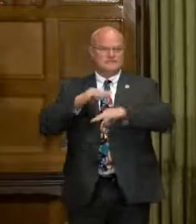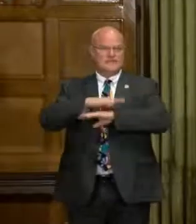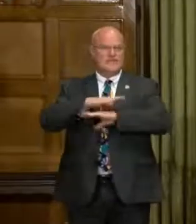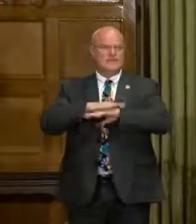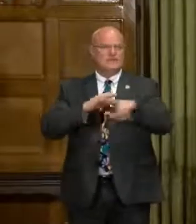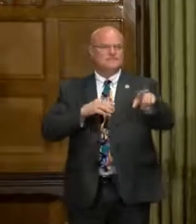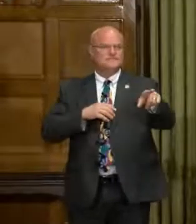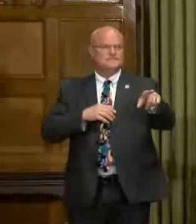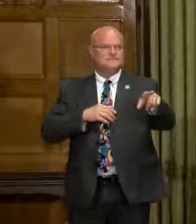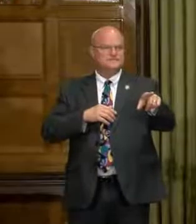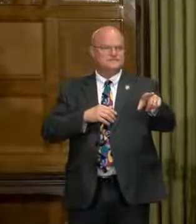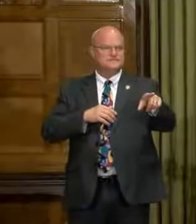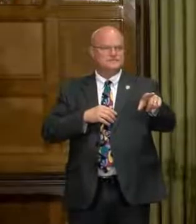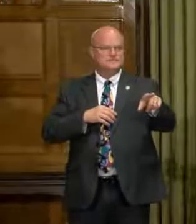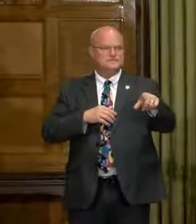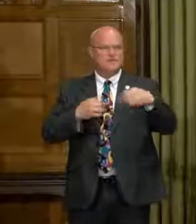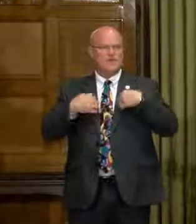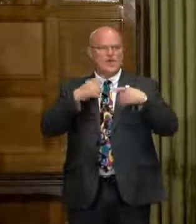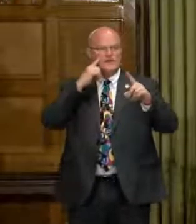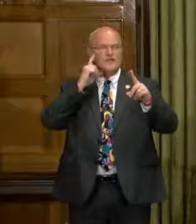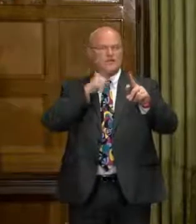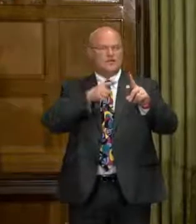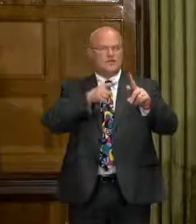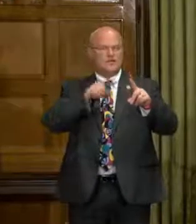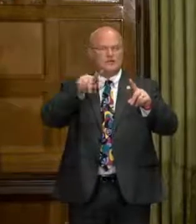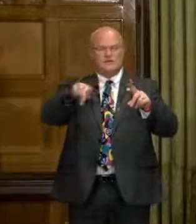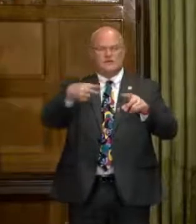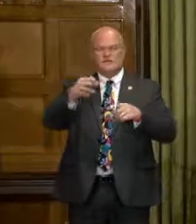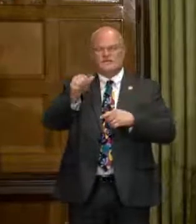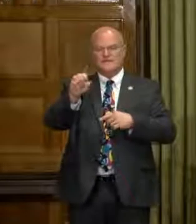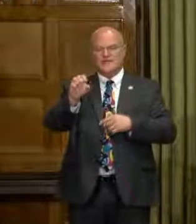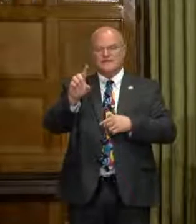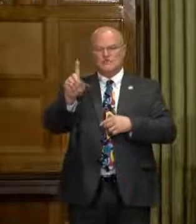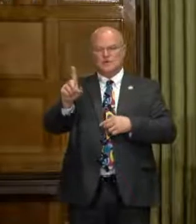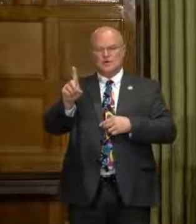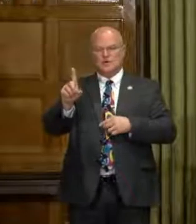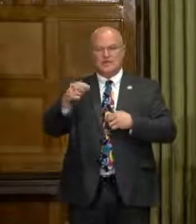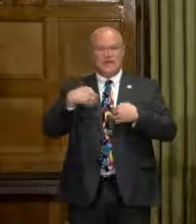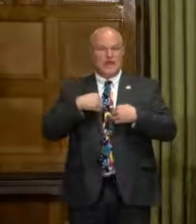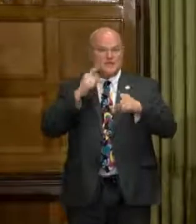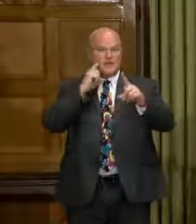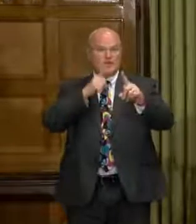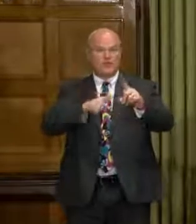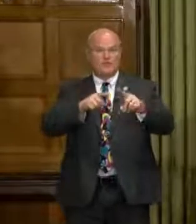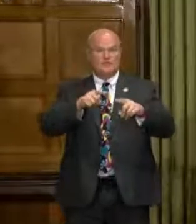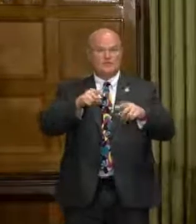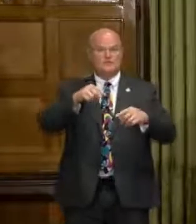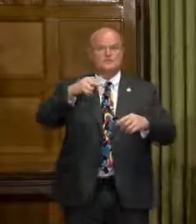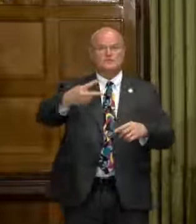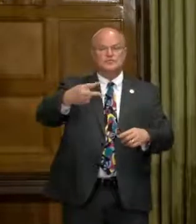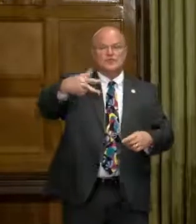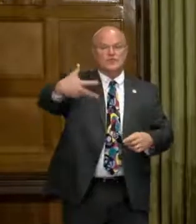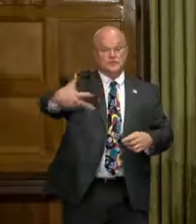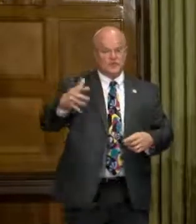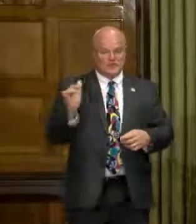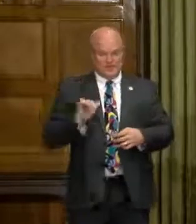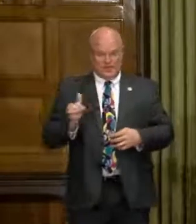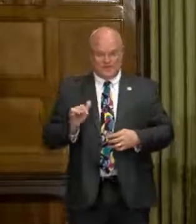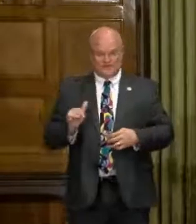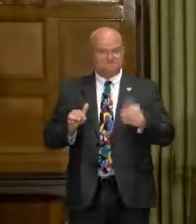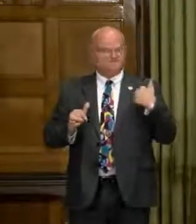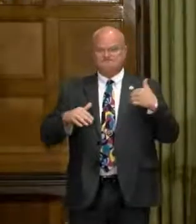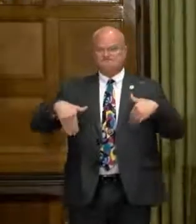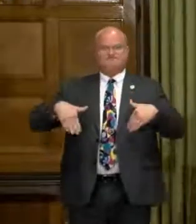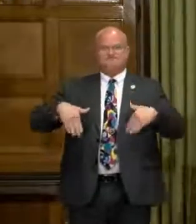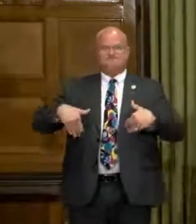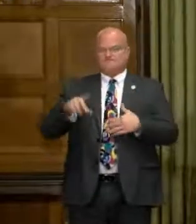table. Sure. We have a goal to begin phase 1. Do we have goal dates for the other phases as well?